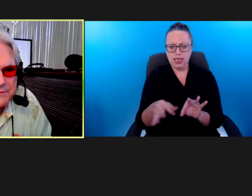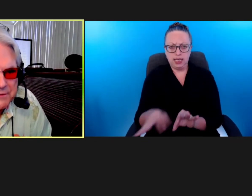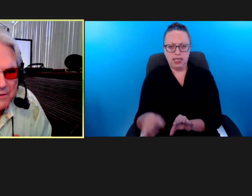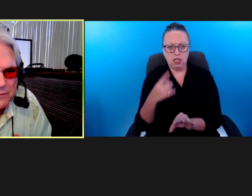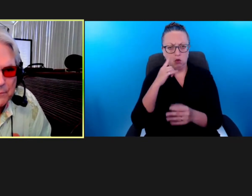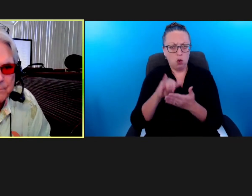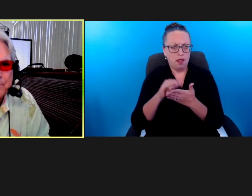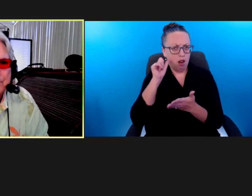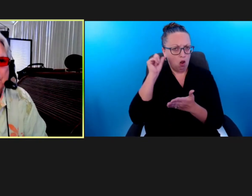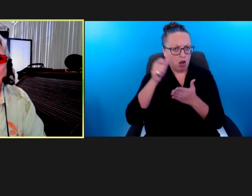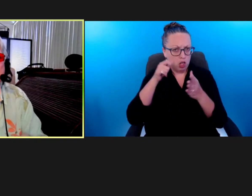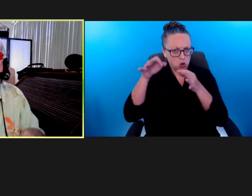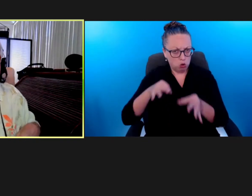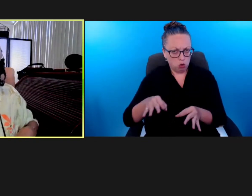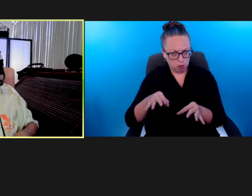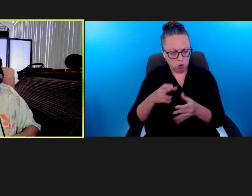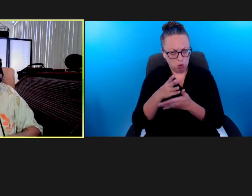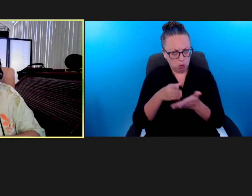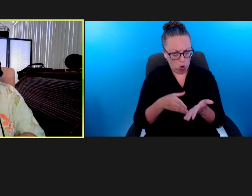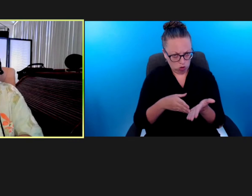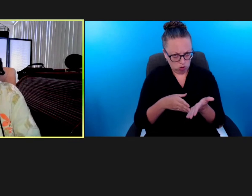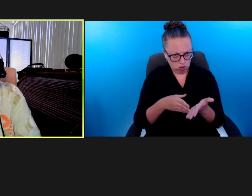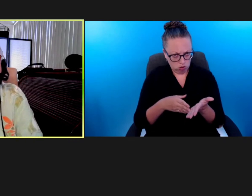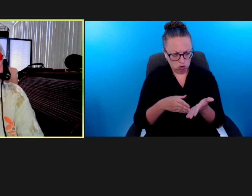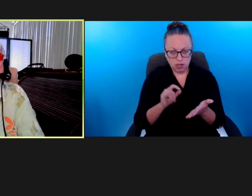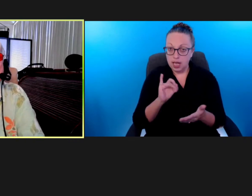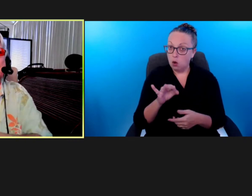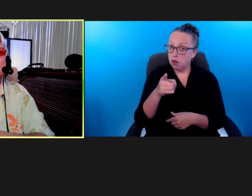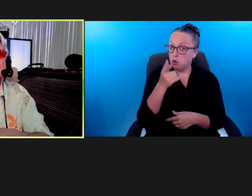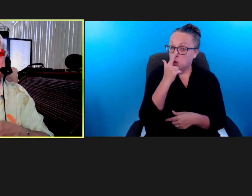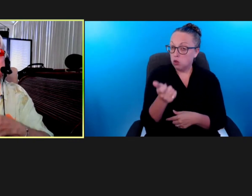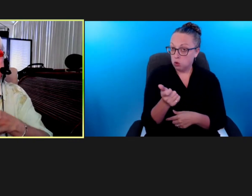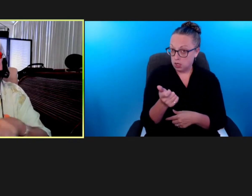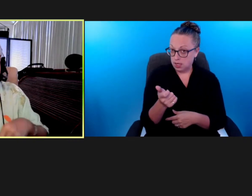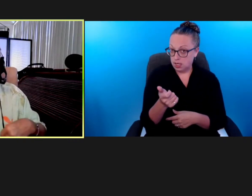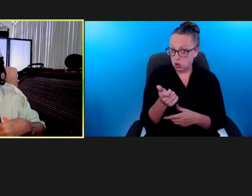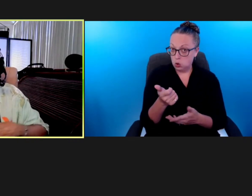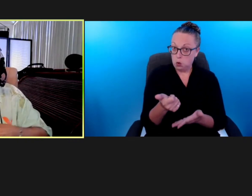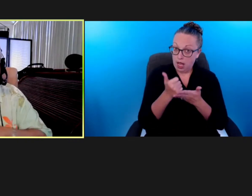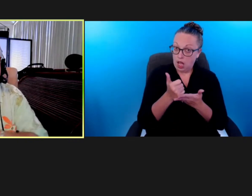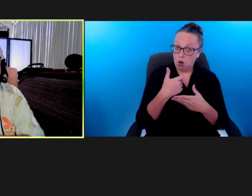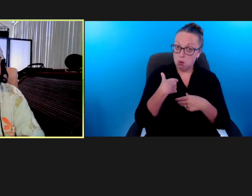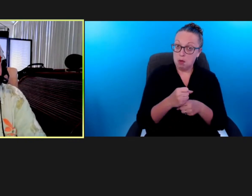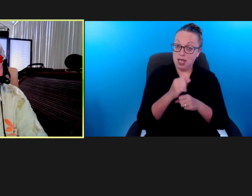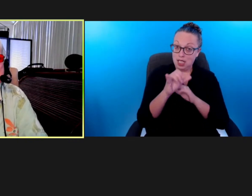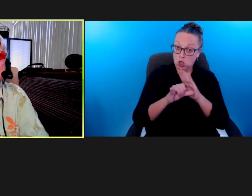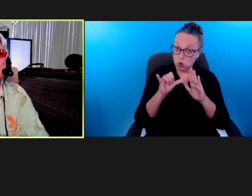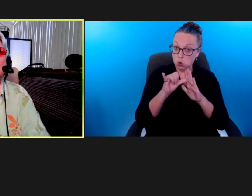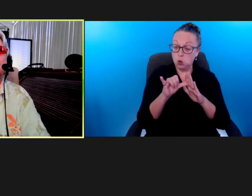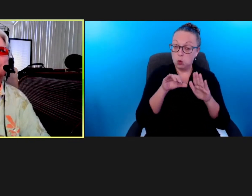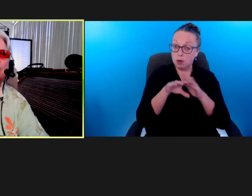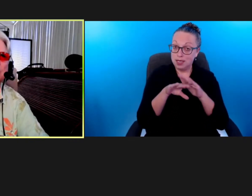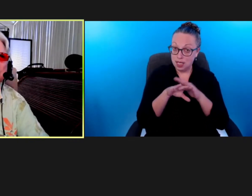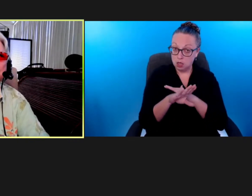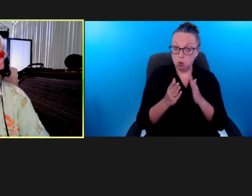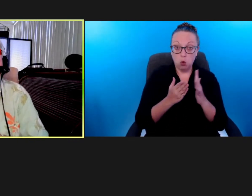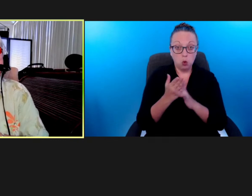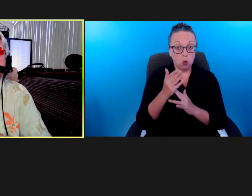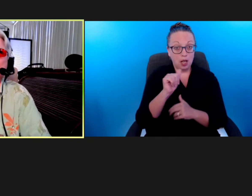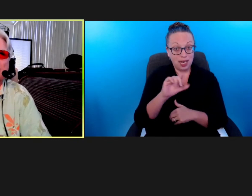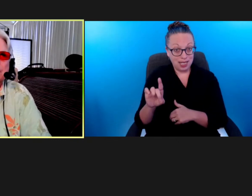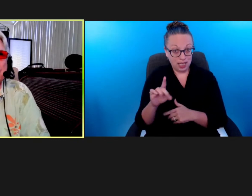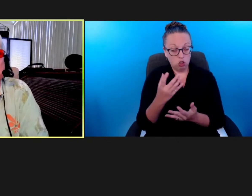or live show. For those interested in helping with making YouTube videos accessible through AD, a free program